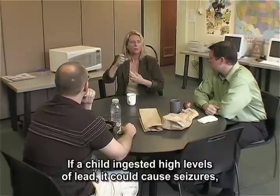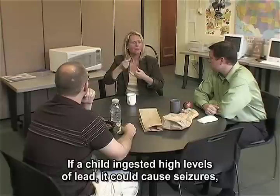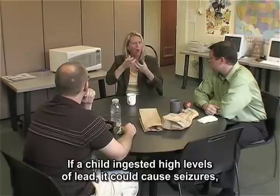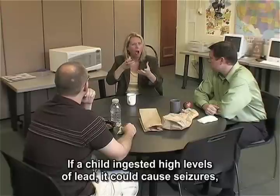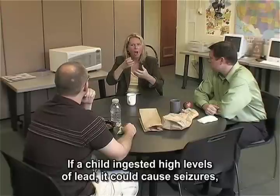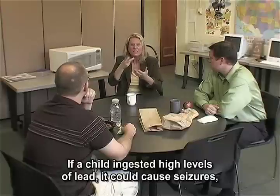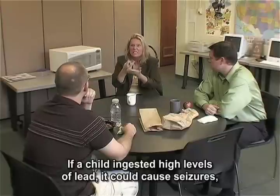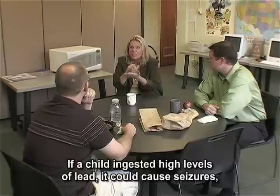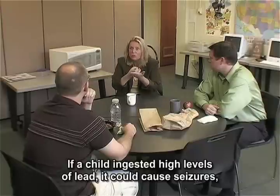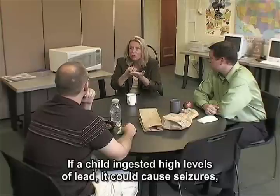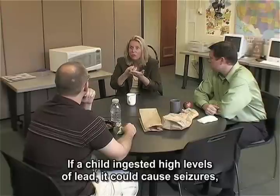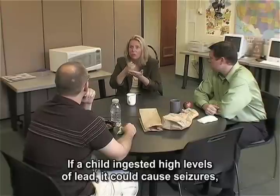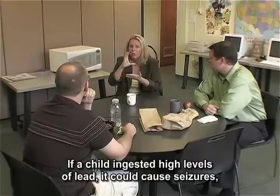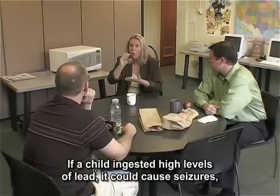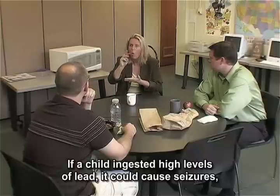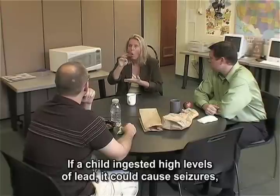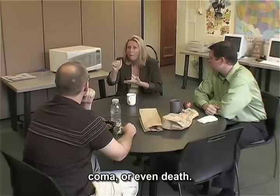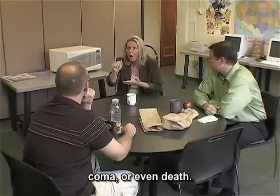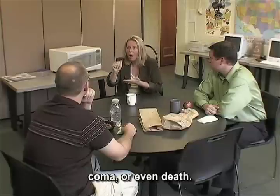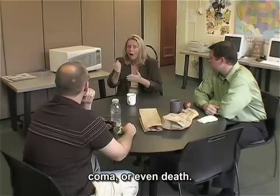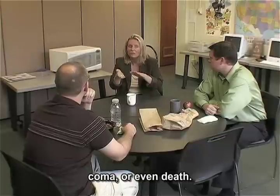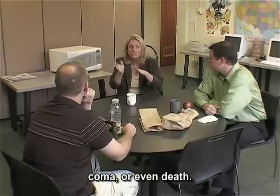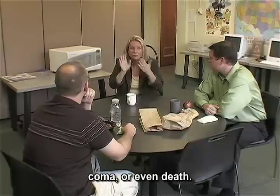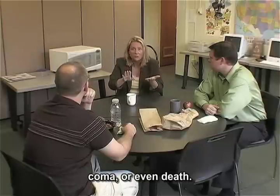levels of lead, it could cause seizures, coma, or even death.